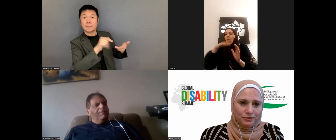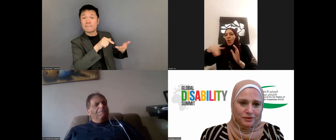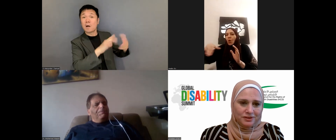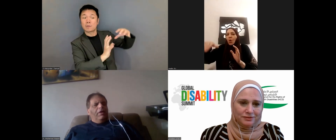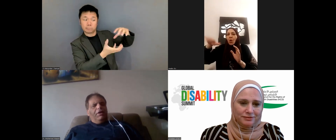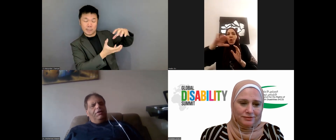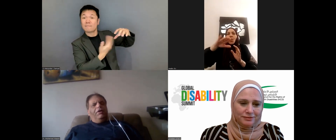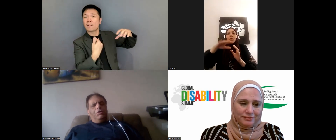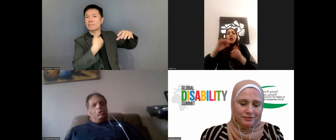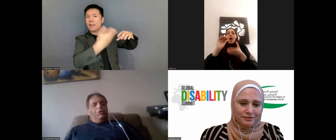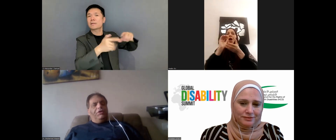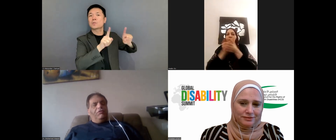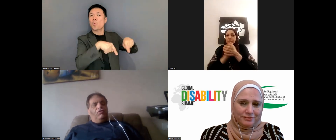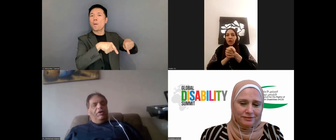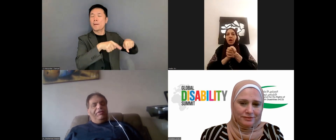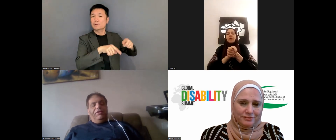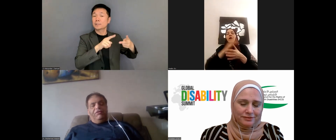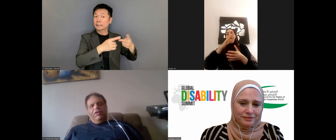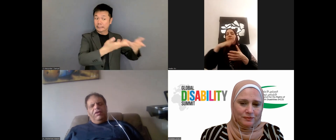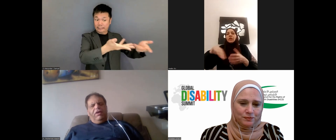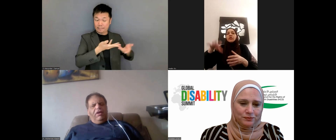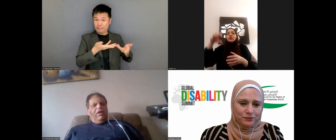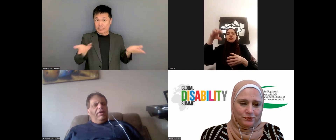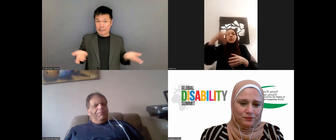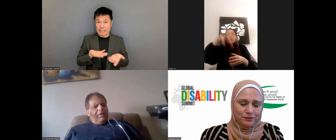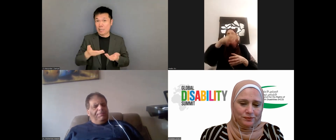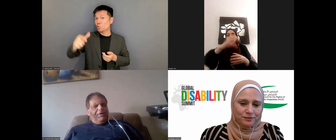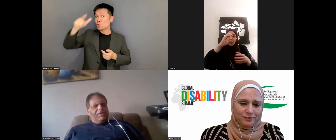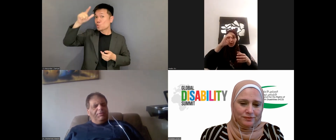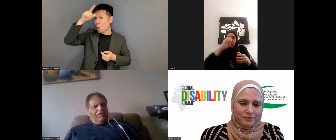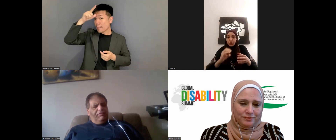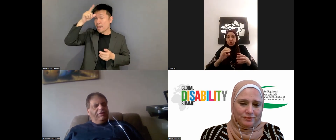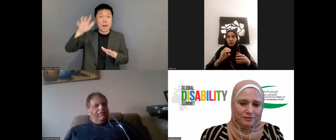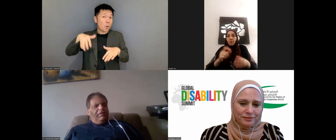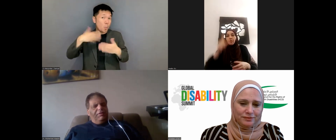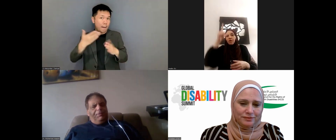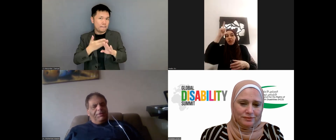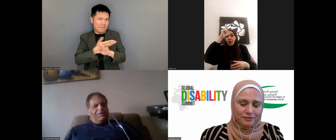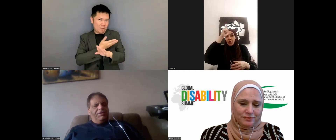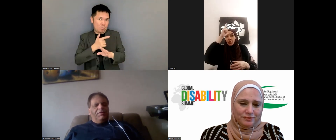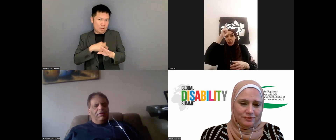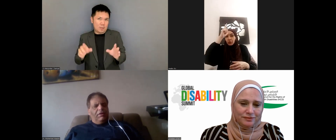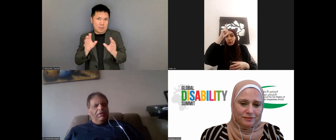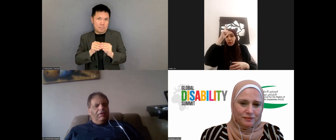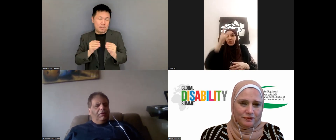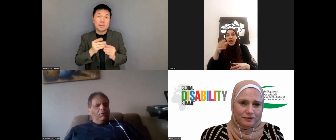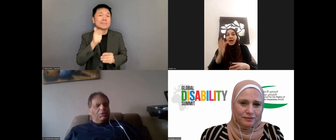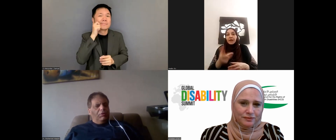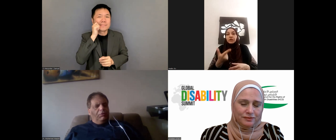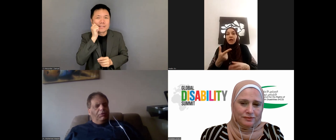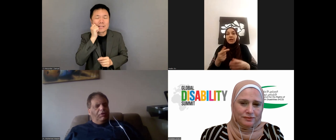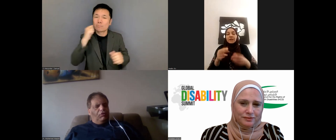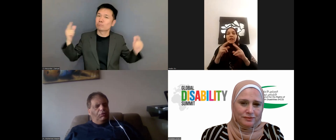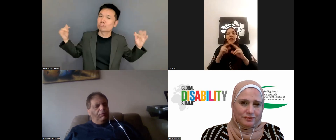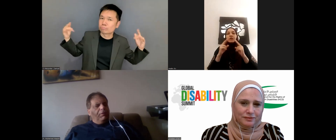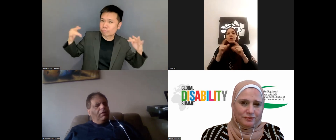November in Jordan to attend a pre-summit event in person, also